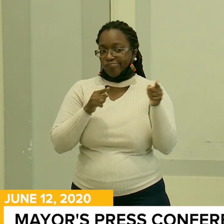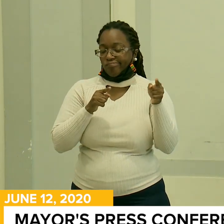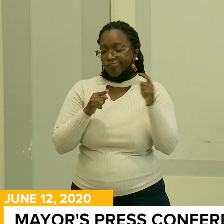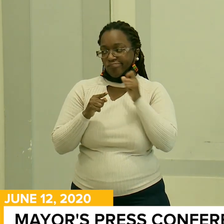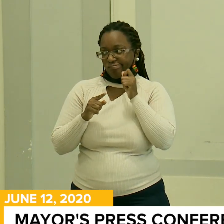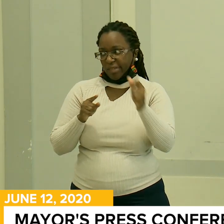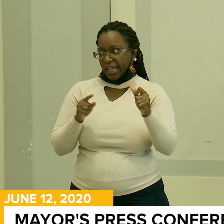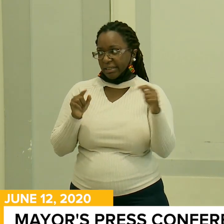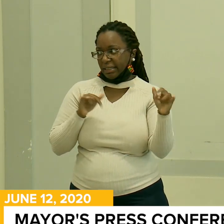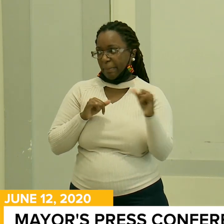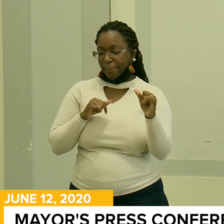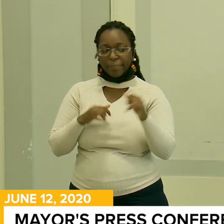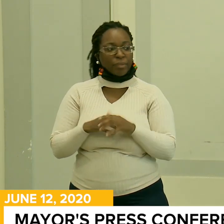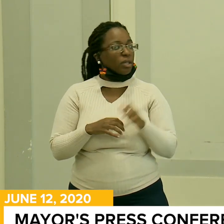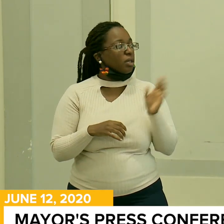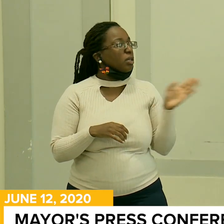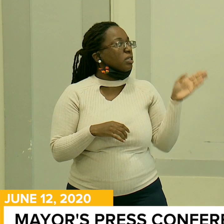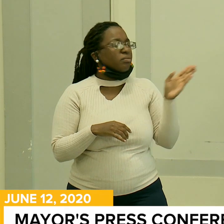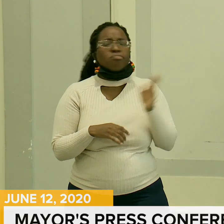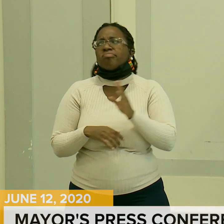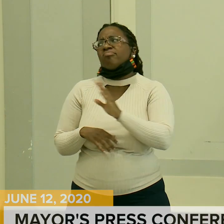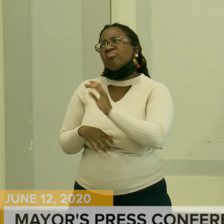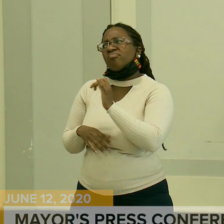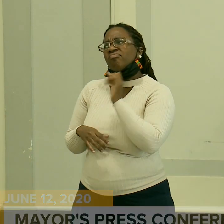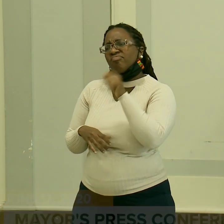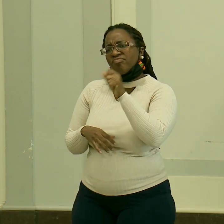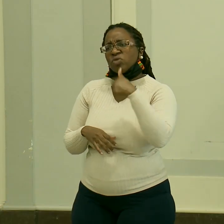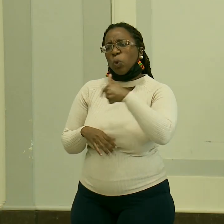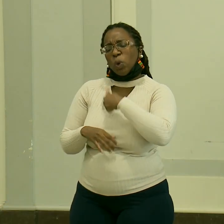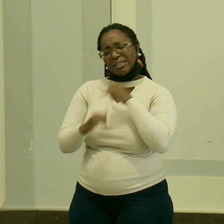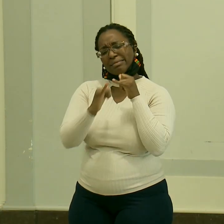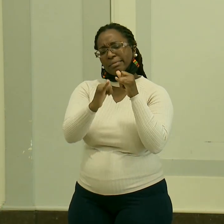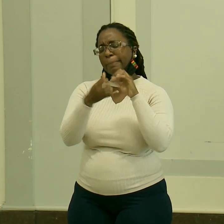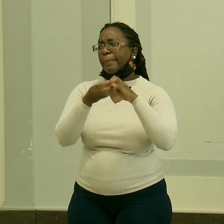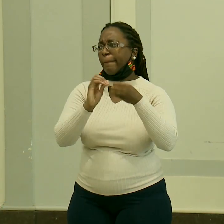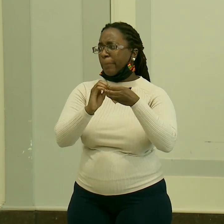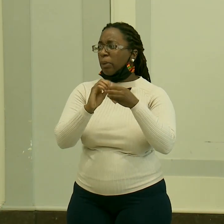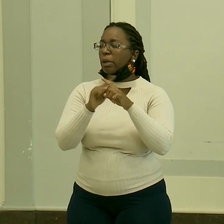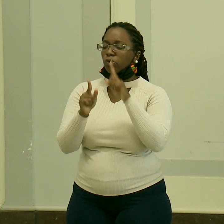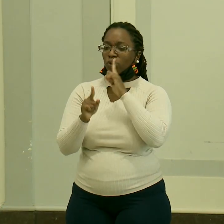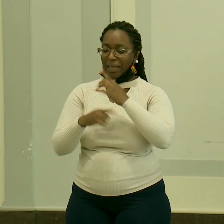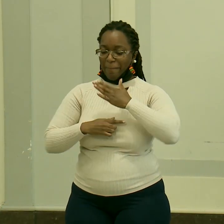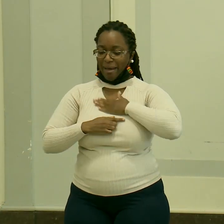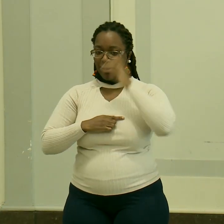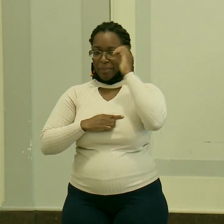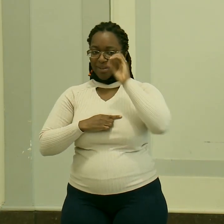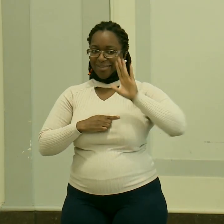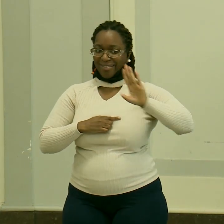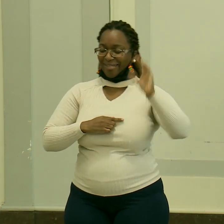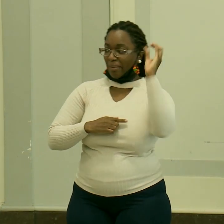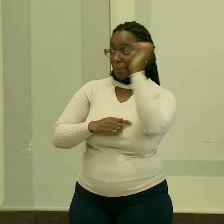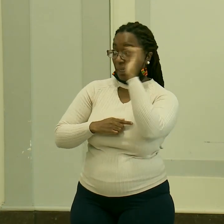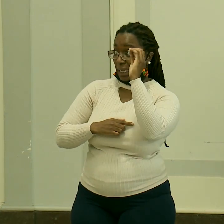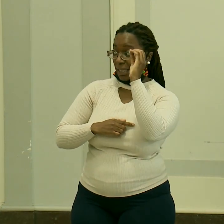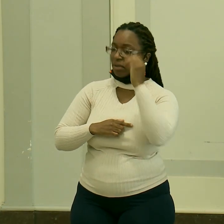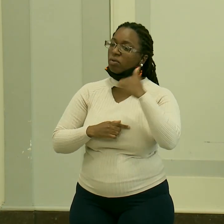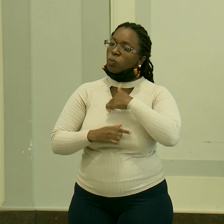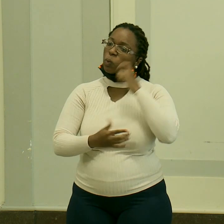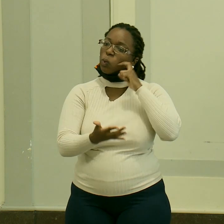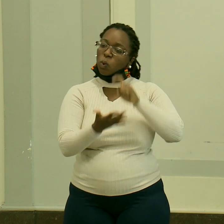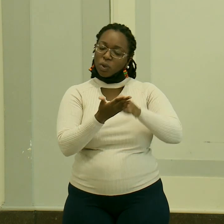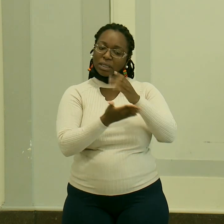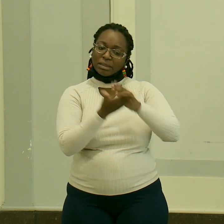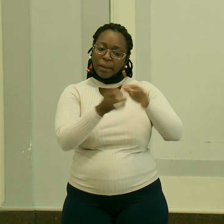Yes, so we are looking at the same numbers. I think it's certainly a matter of opinion. We recognize that we also have some zip codes